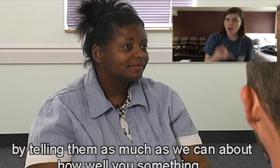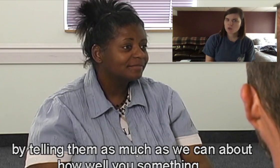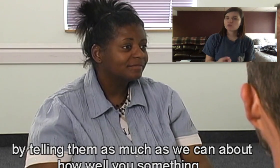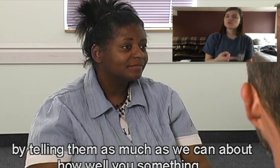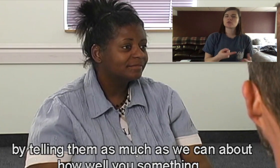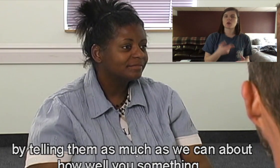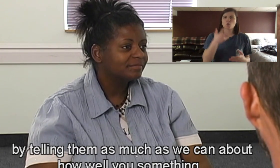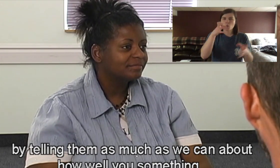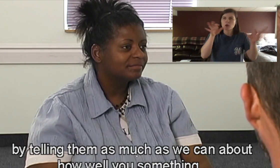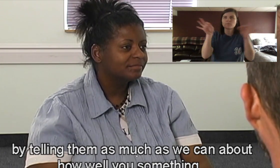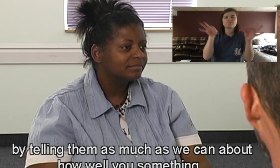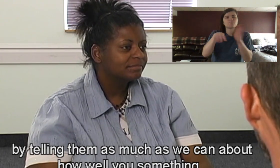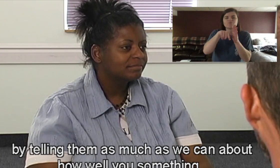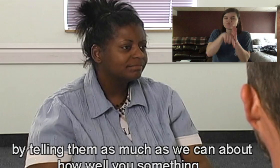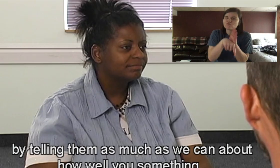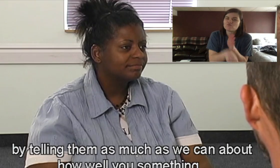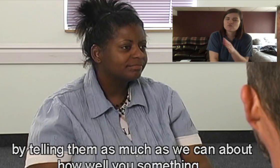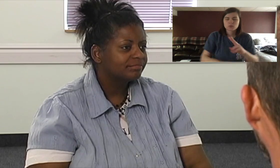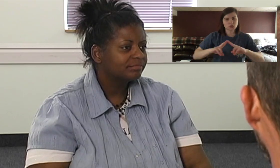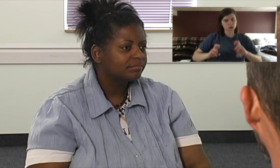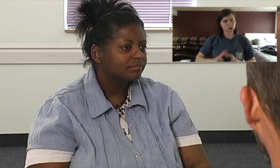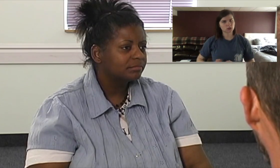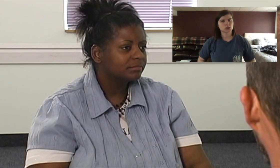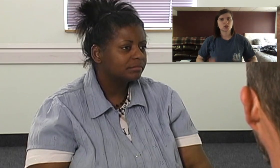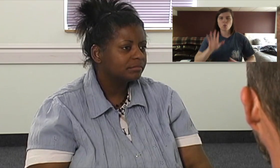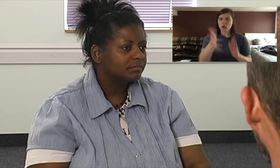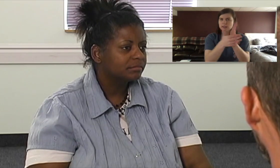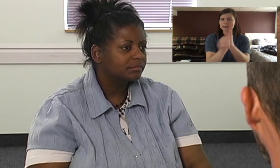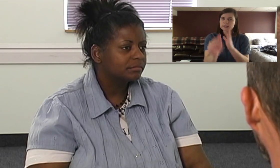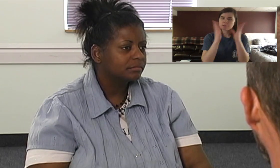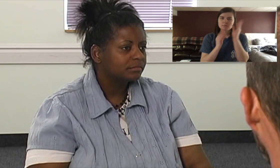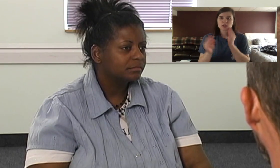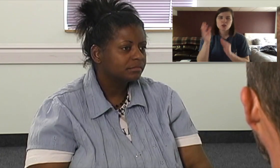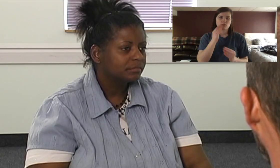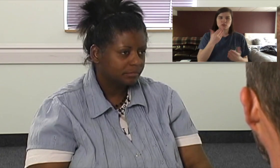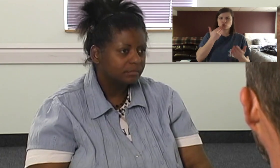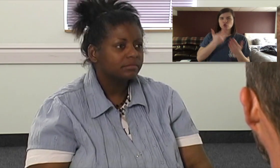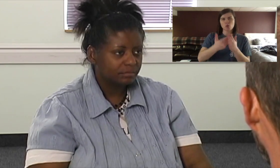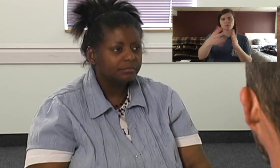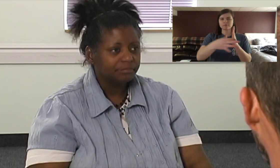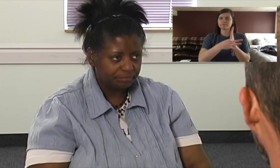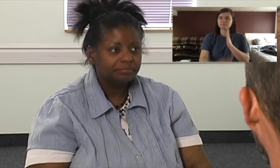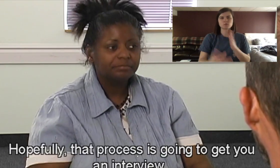telling them as much as we can how well you do something.